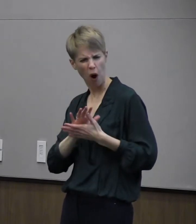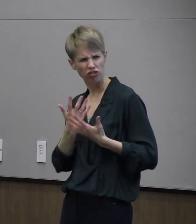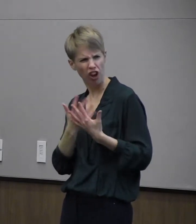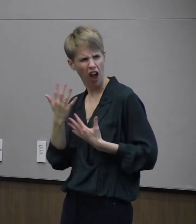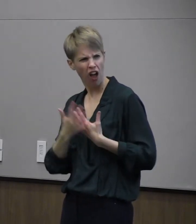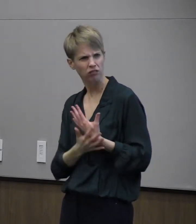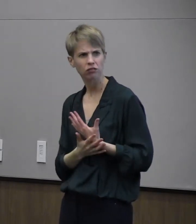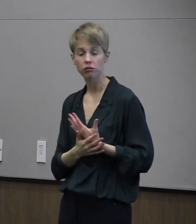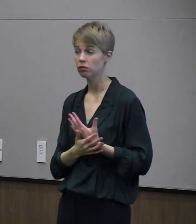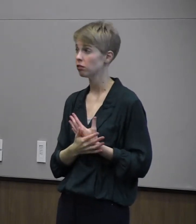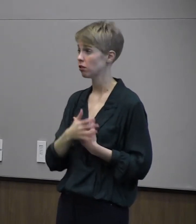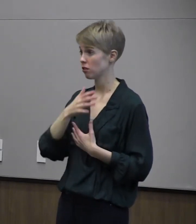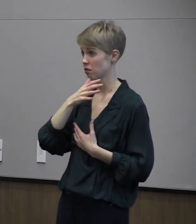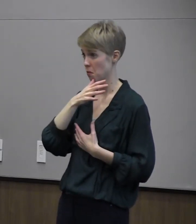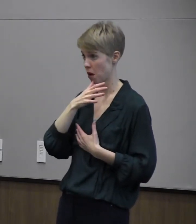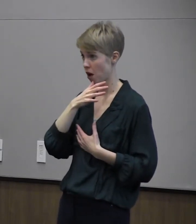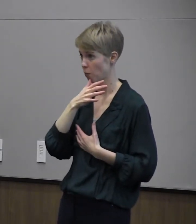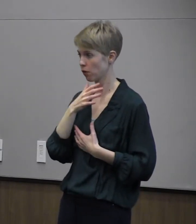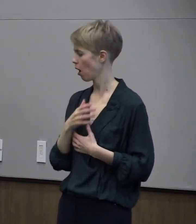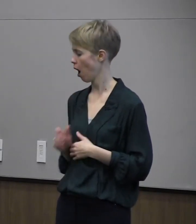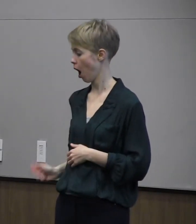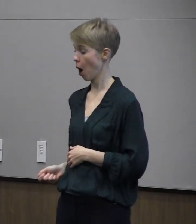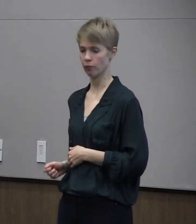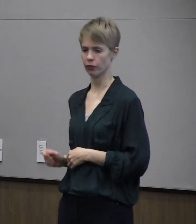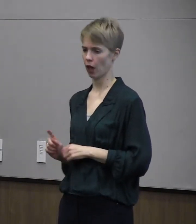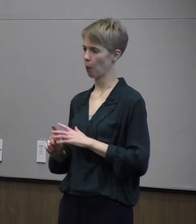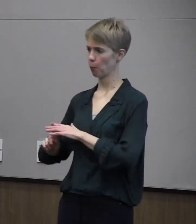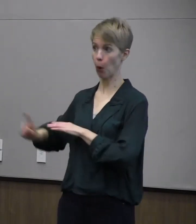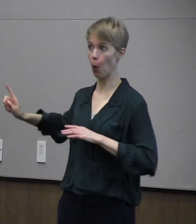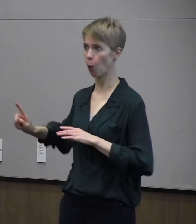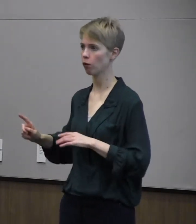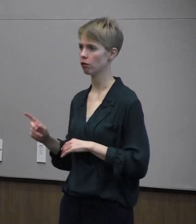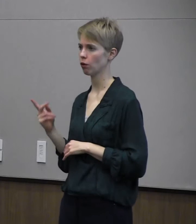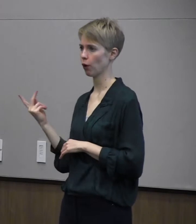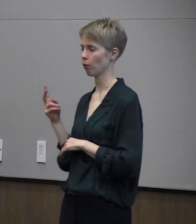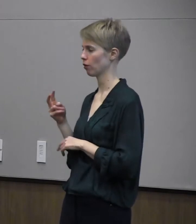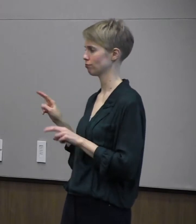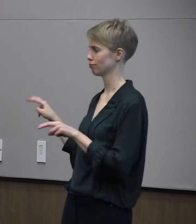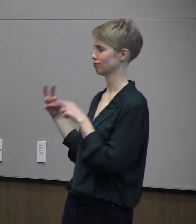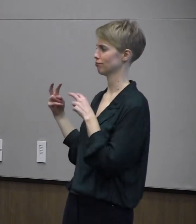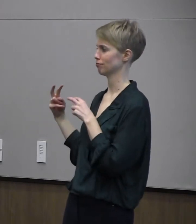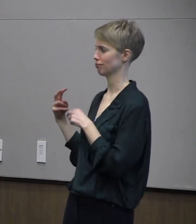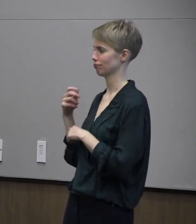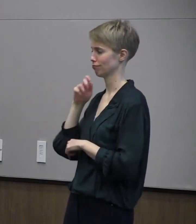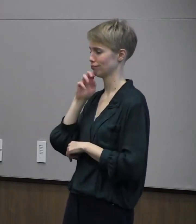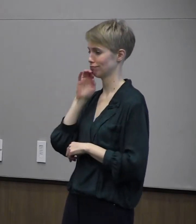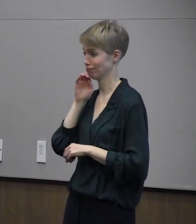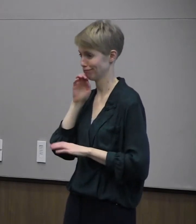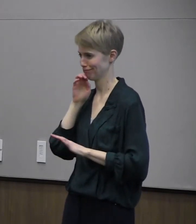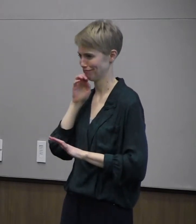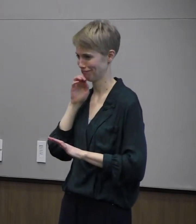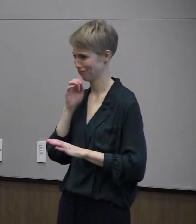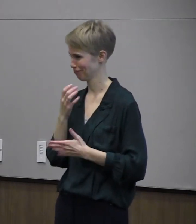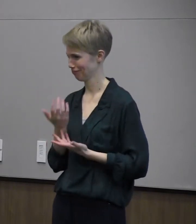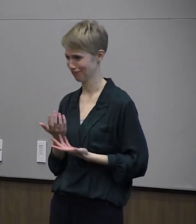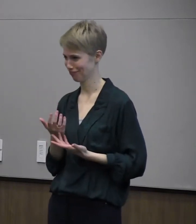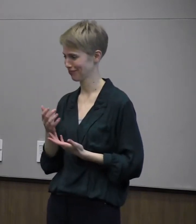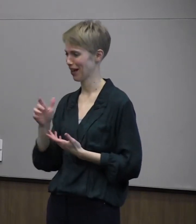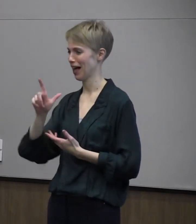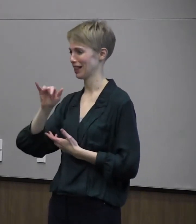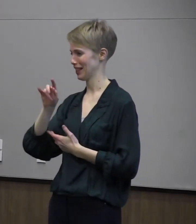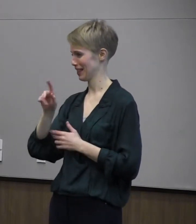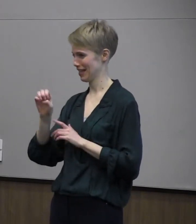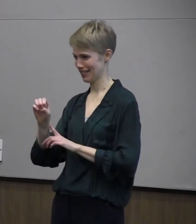lady grabbed the child's hand and hurried on, but Lizzie and I just looked at each other and burst out laughing. You know that Lizzie was accepted